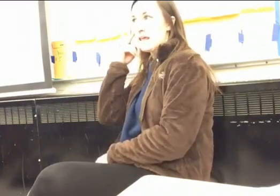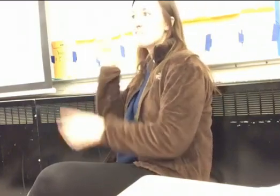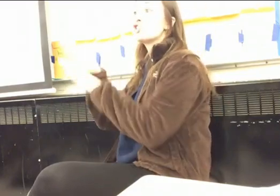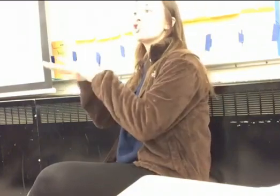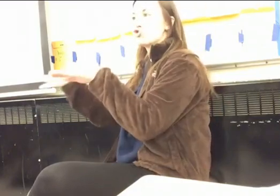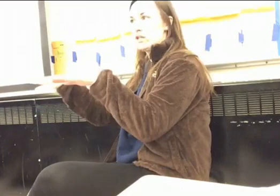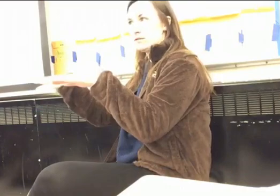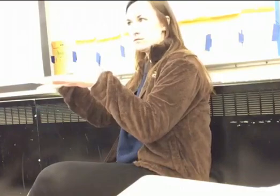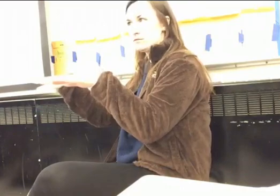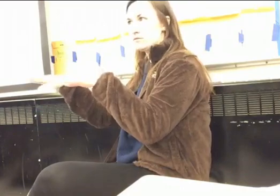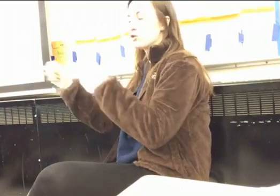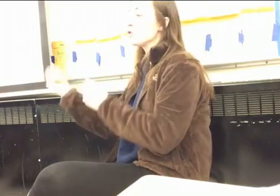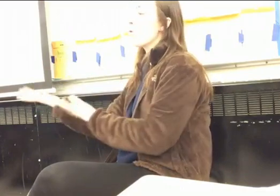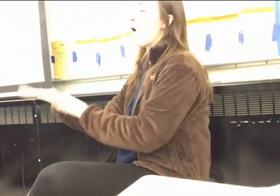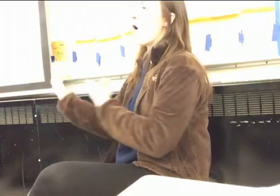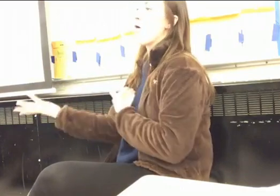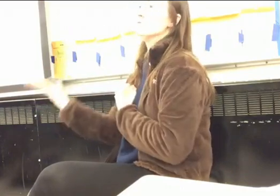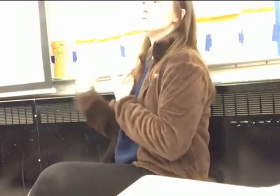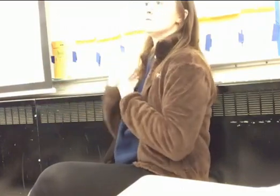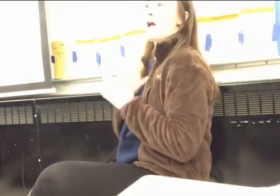children.